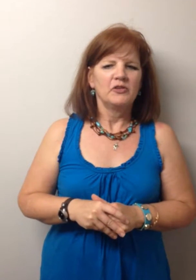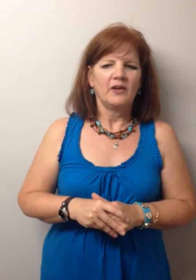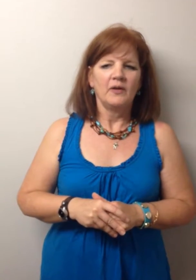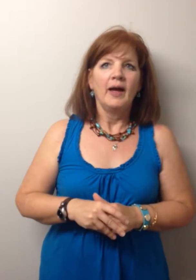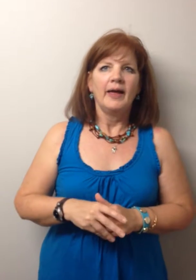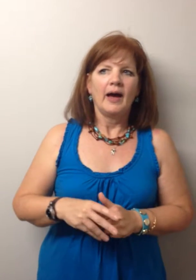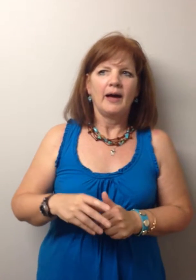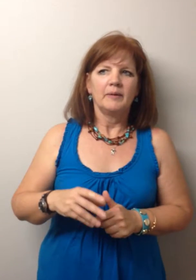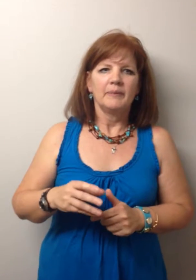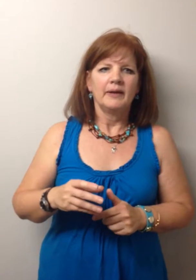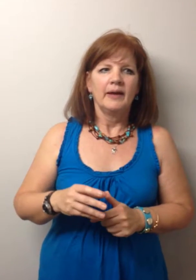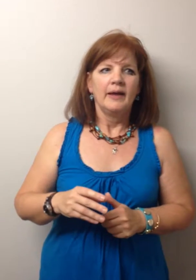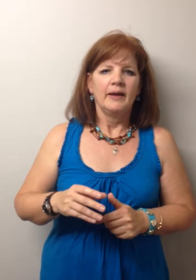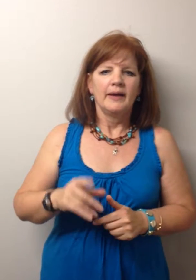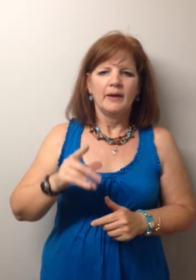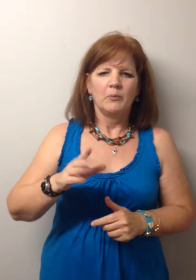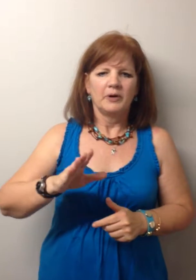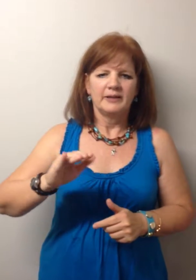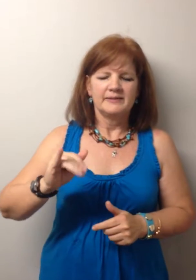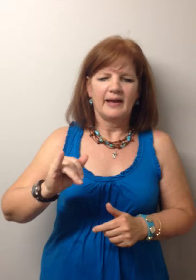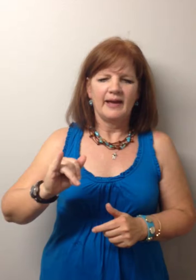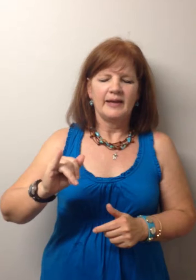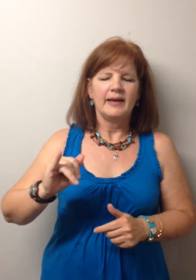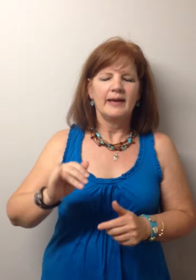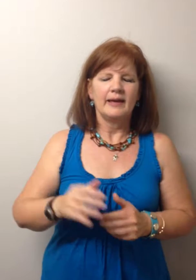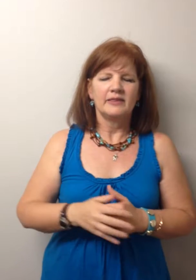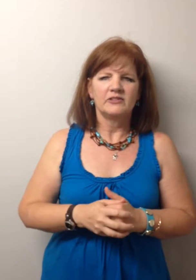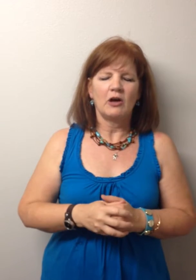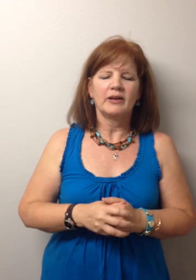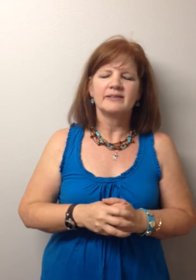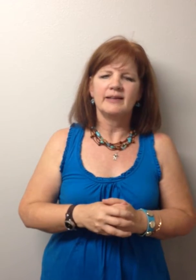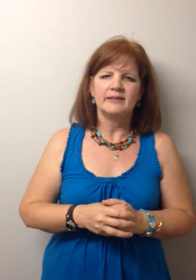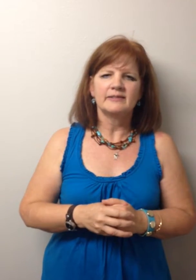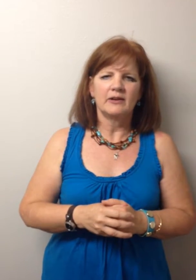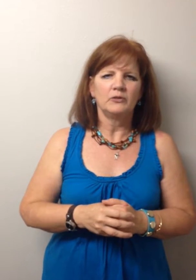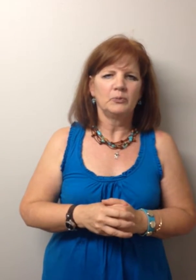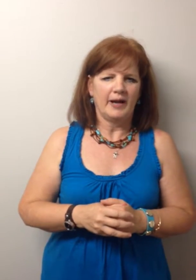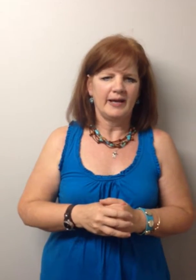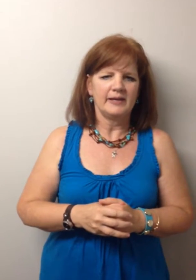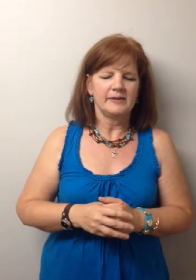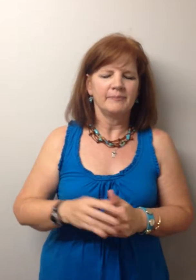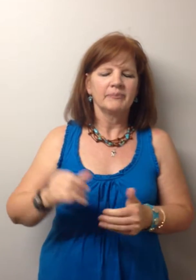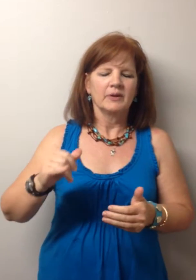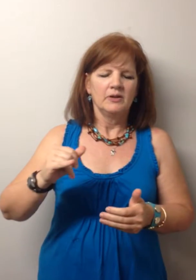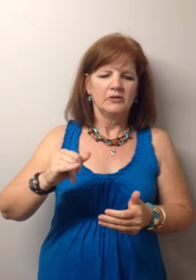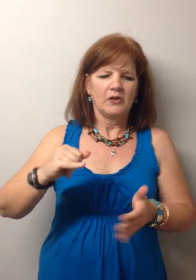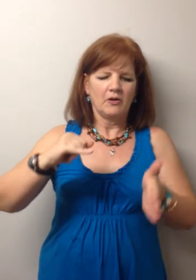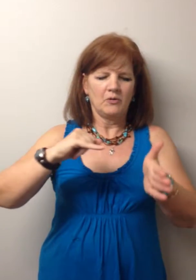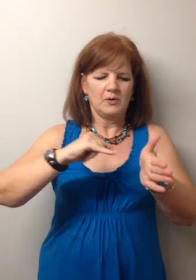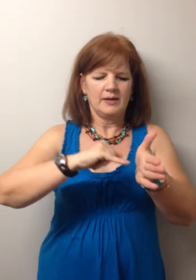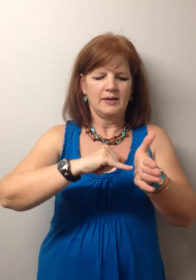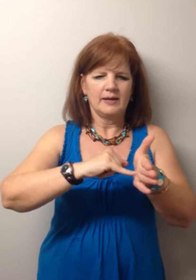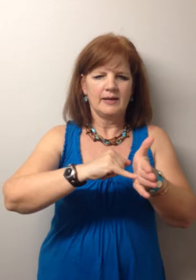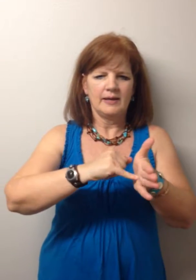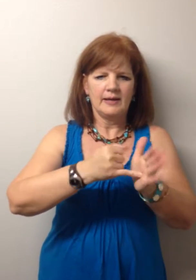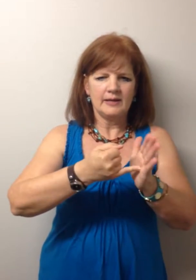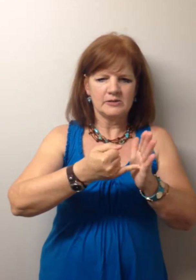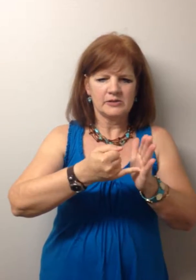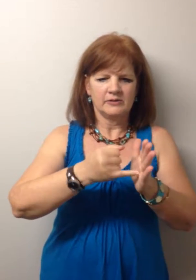So we're going to say the song is It's Gonna Rain. So it,